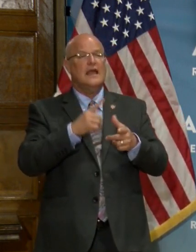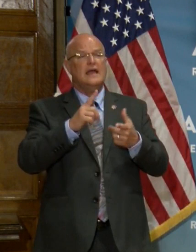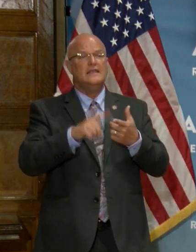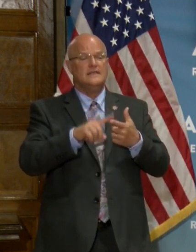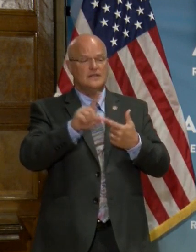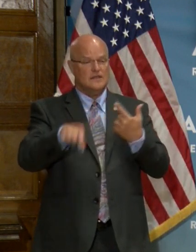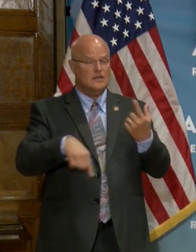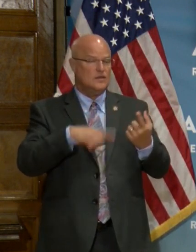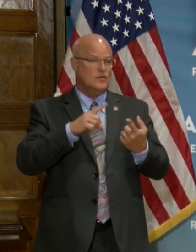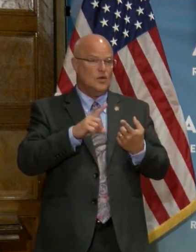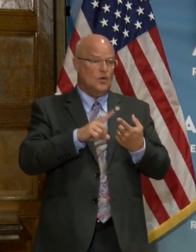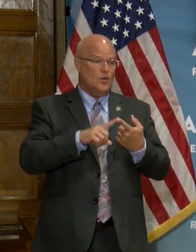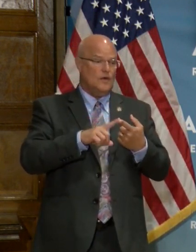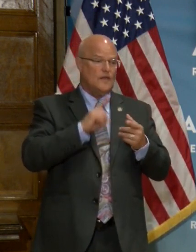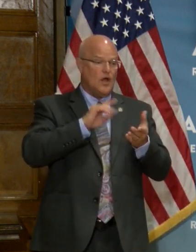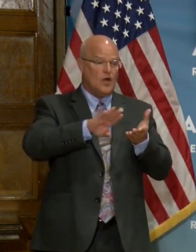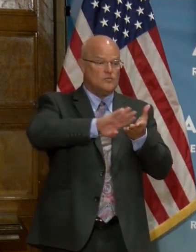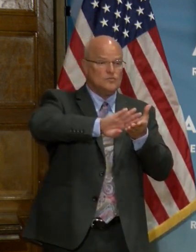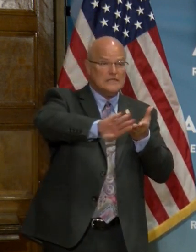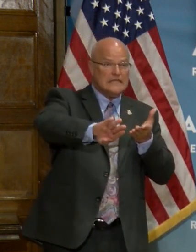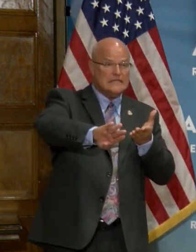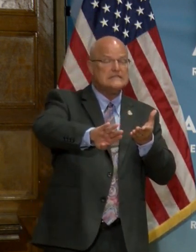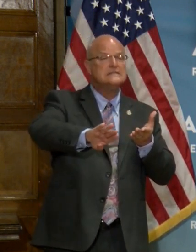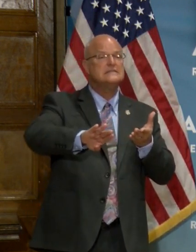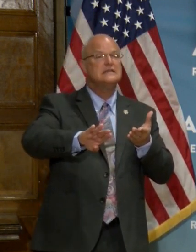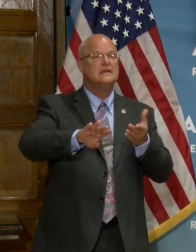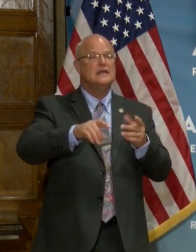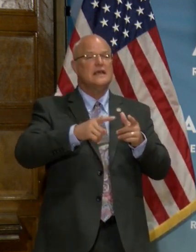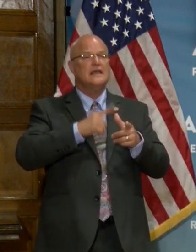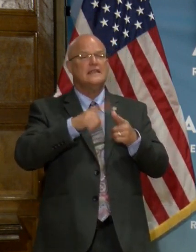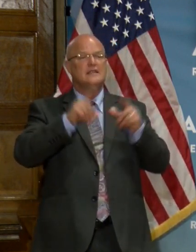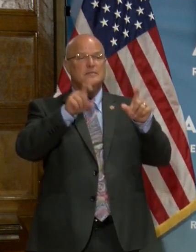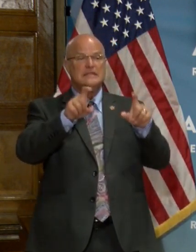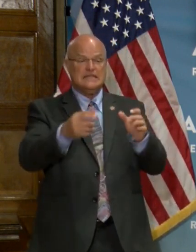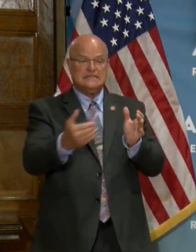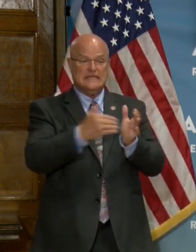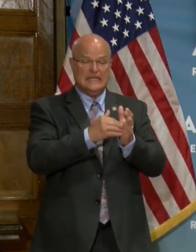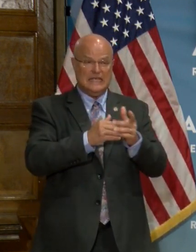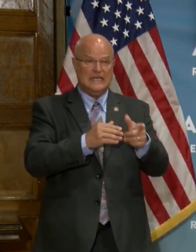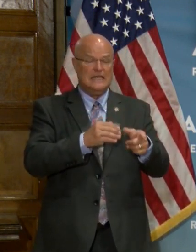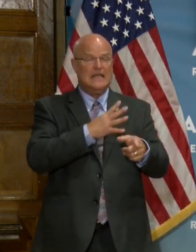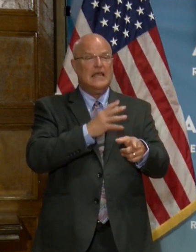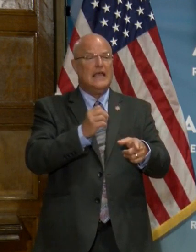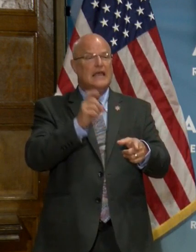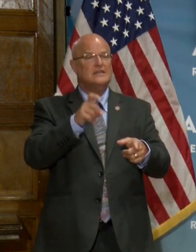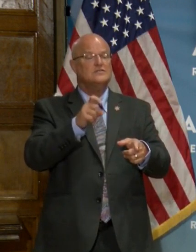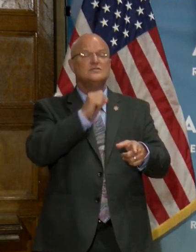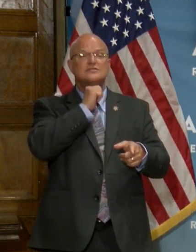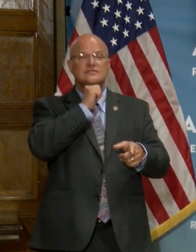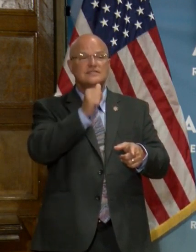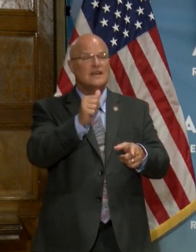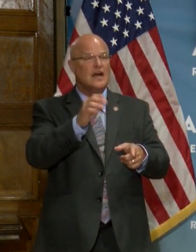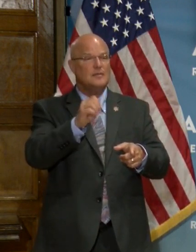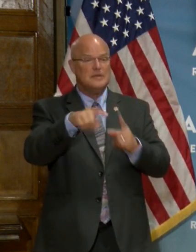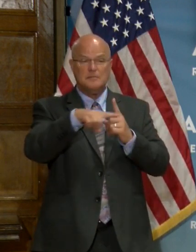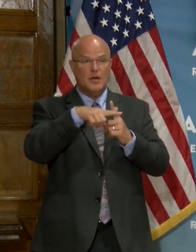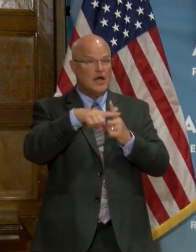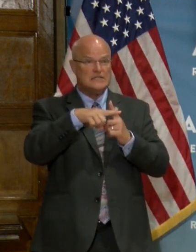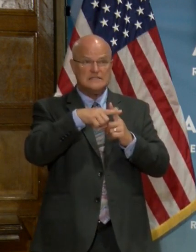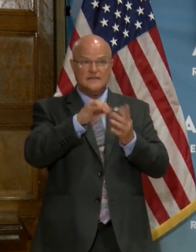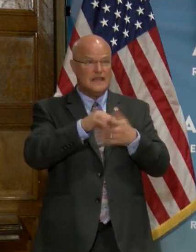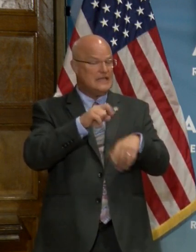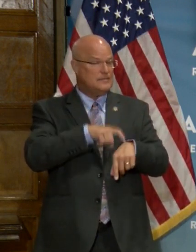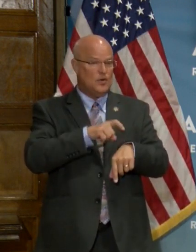whenever they are released, then they should be tested and they should not be positive at